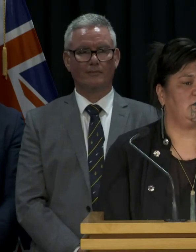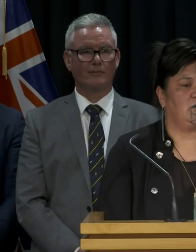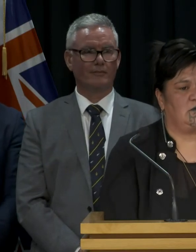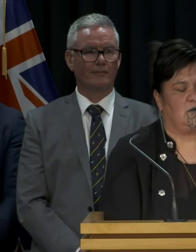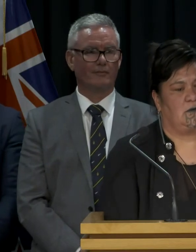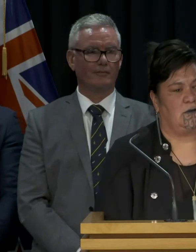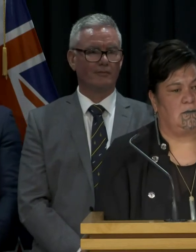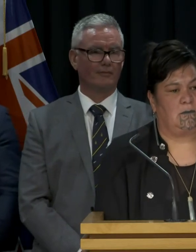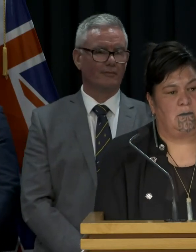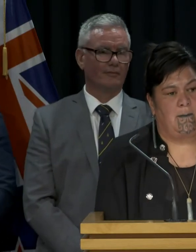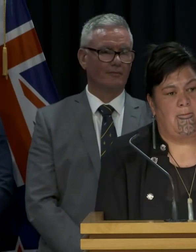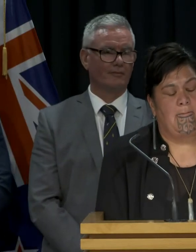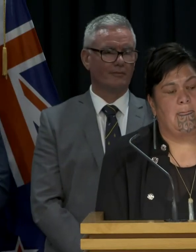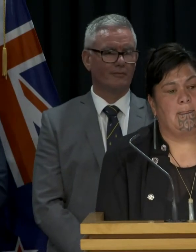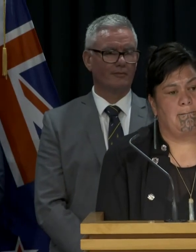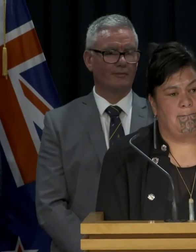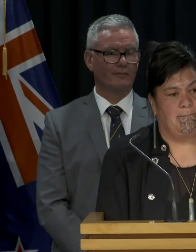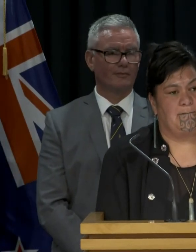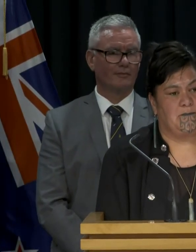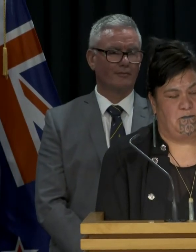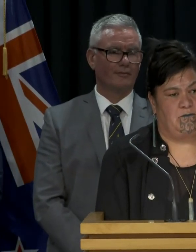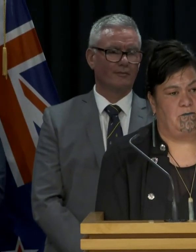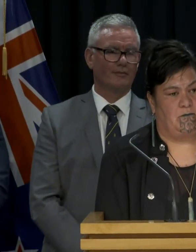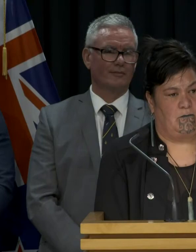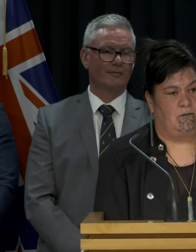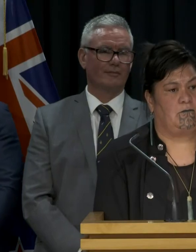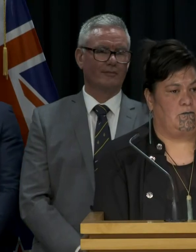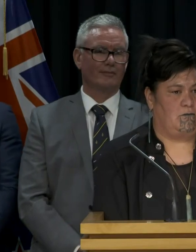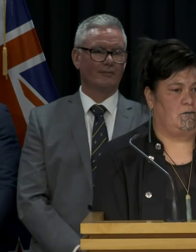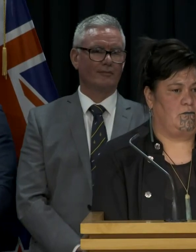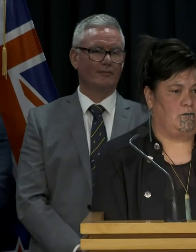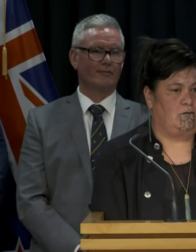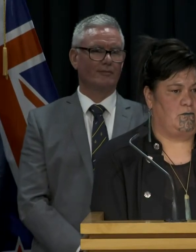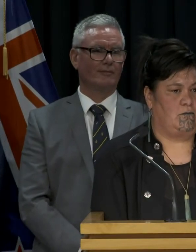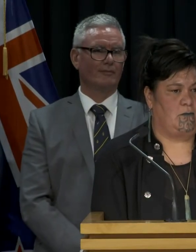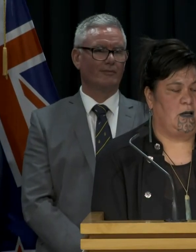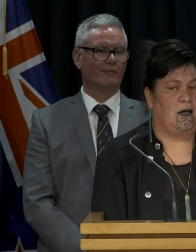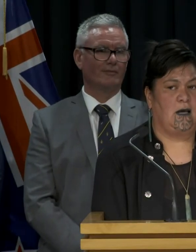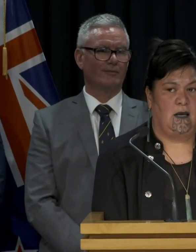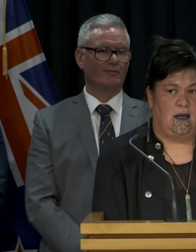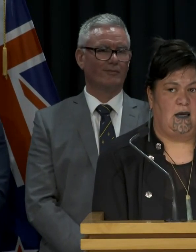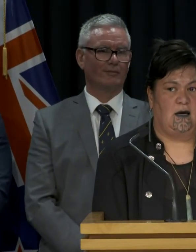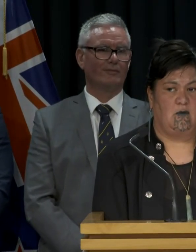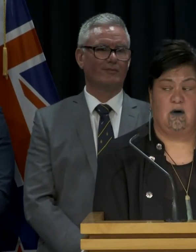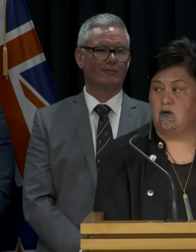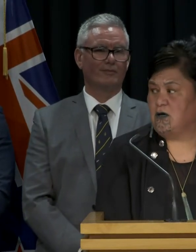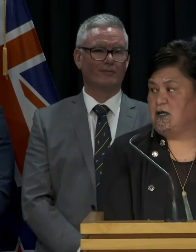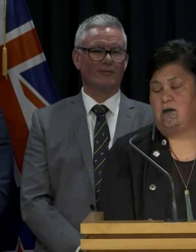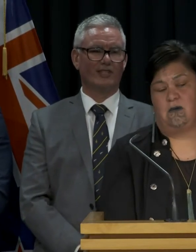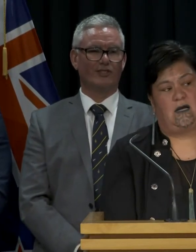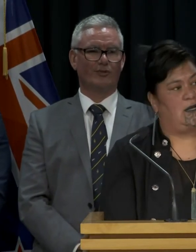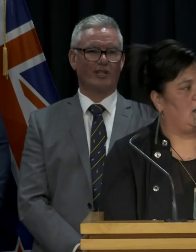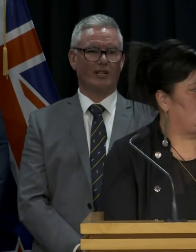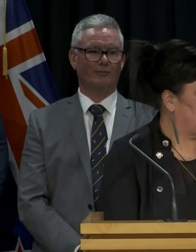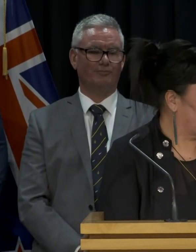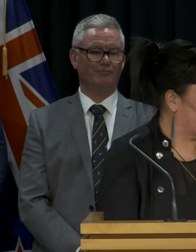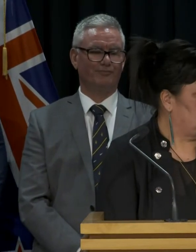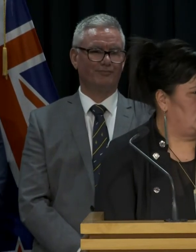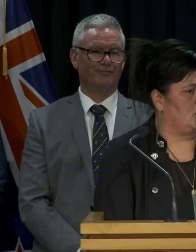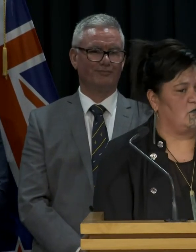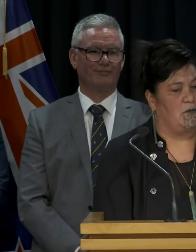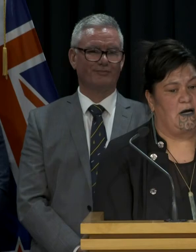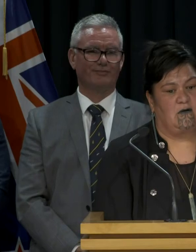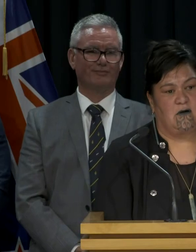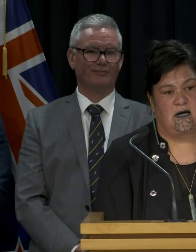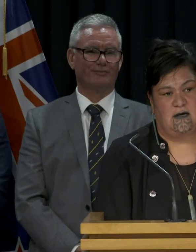here too. Ka pēhea tō whirinaki ki au tikanga Māori hei āwhina i aku I roto I rā mahi. Yeah, well, ko ki te mai